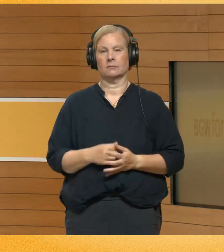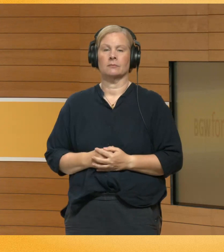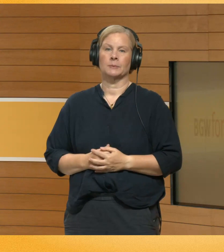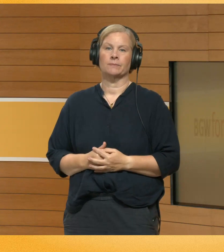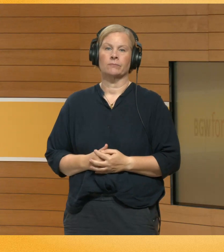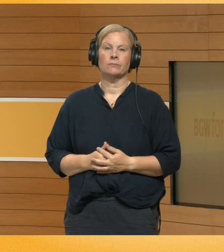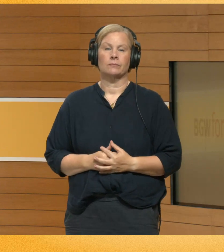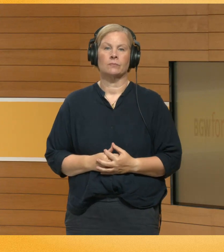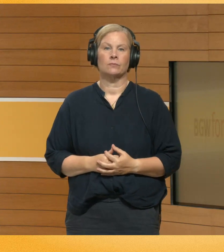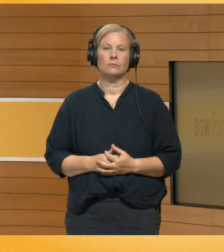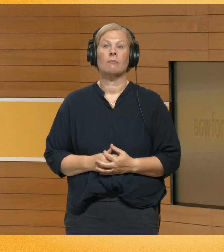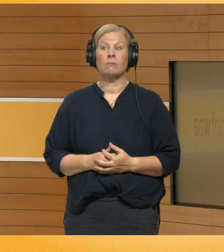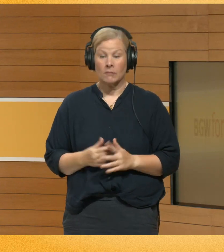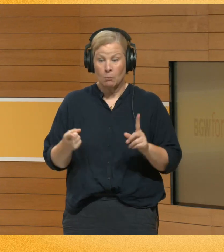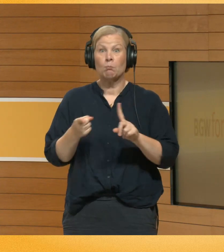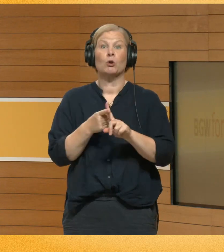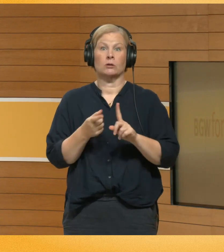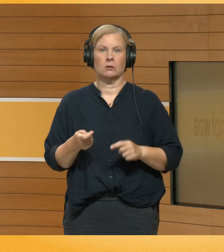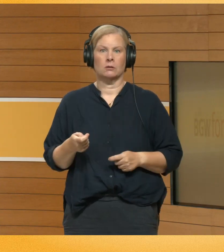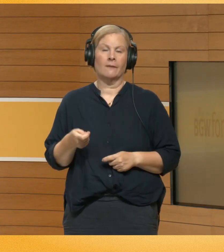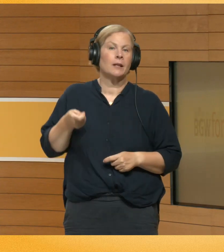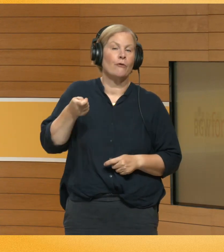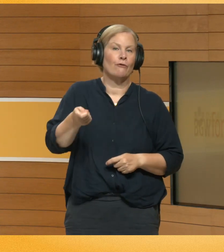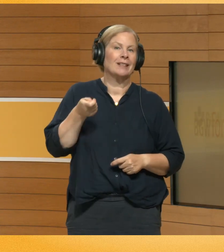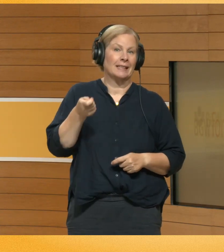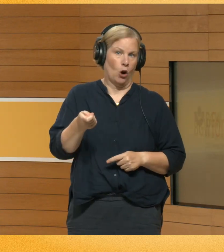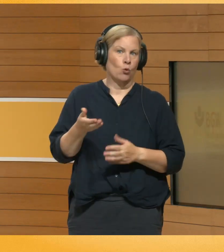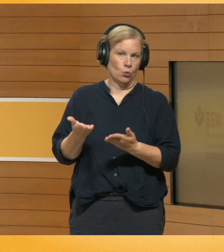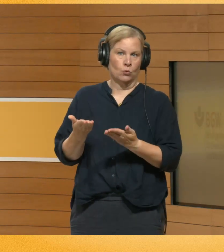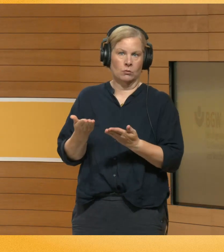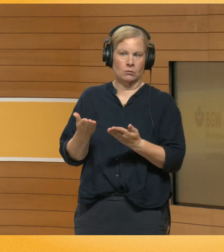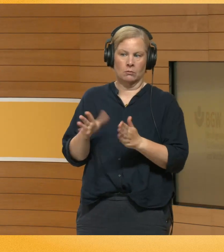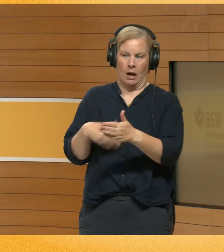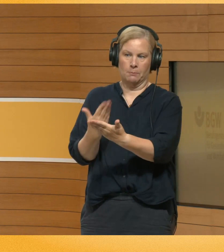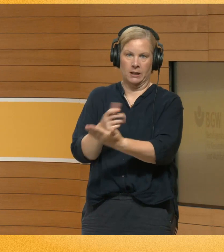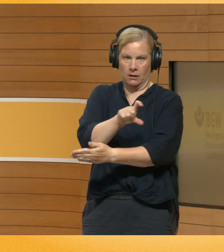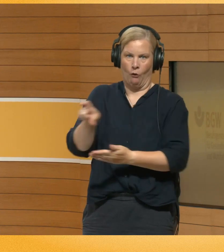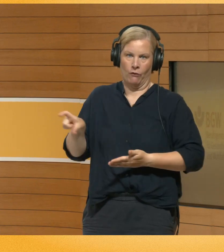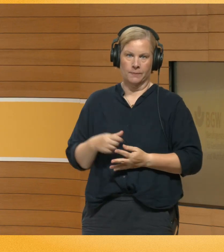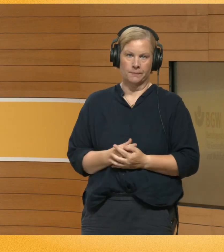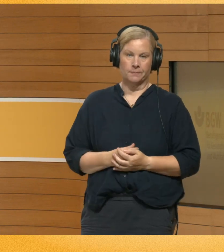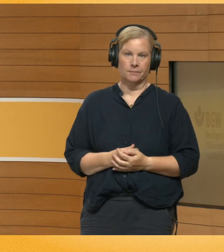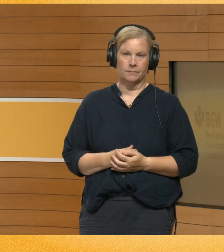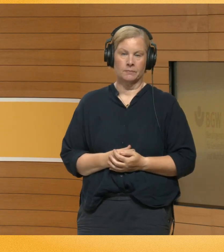which assured most of the healthcare workers to a tune of